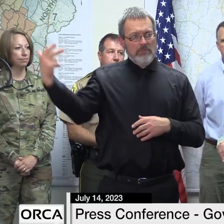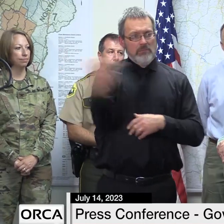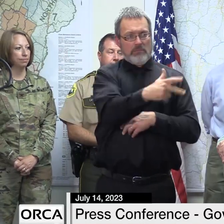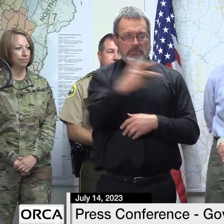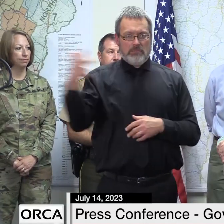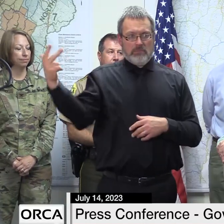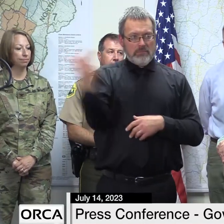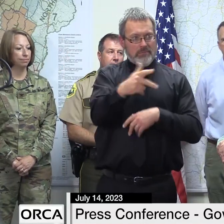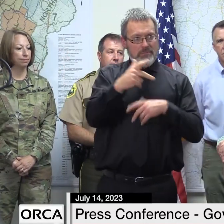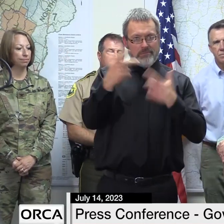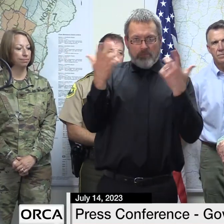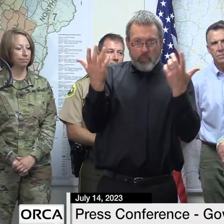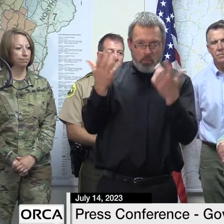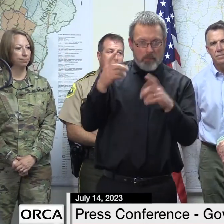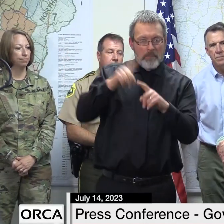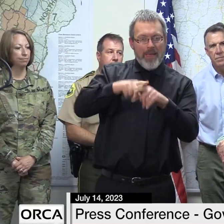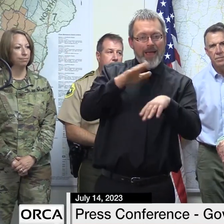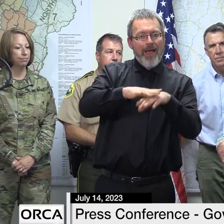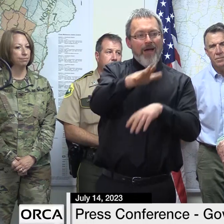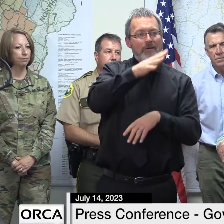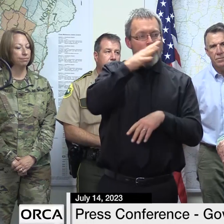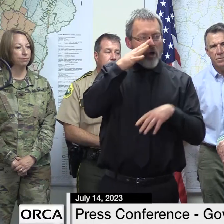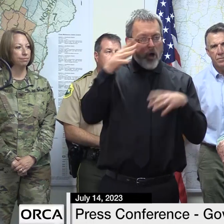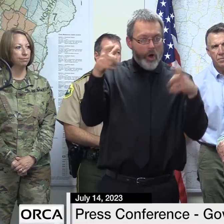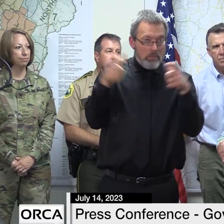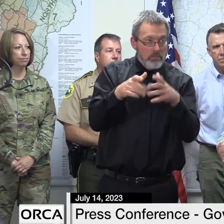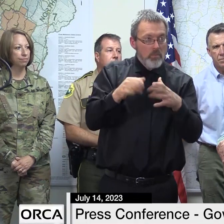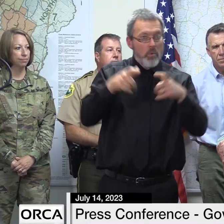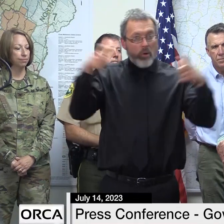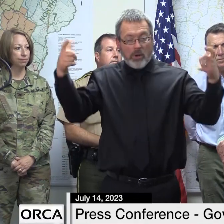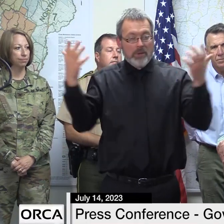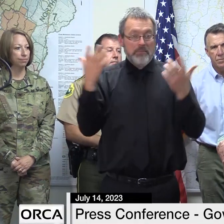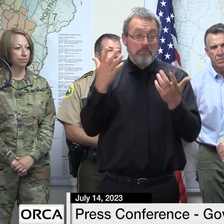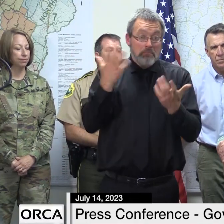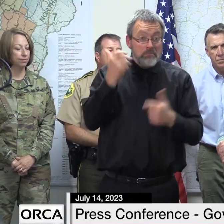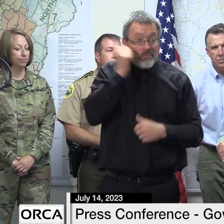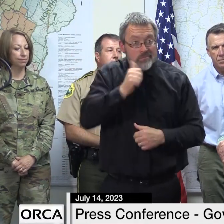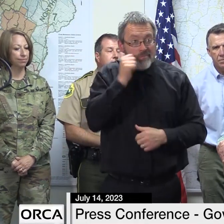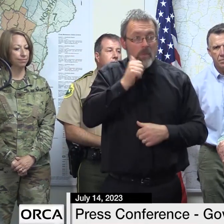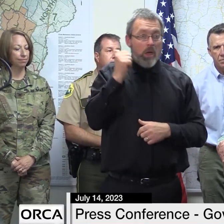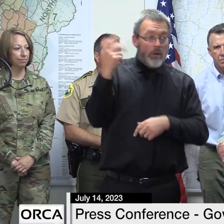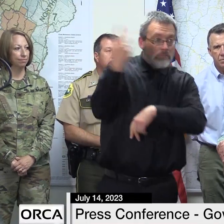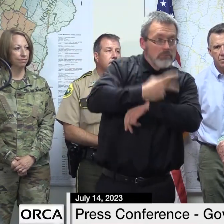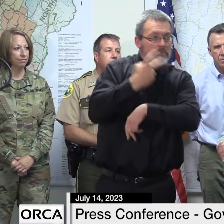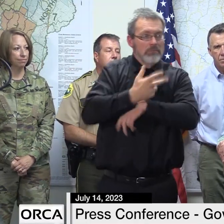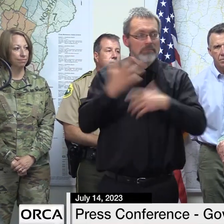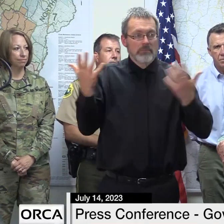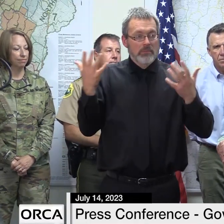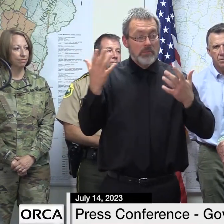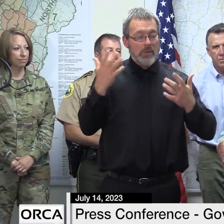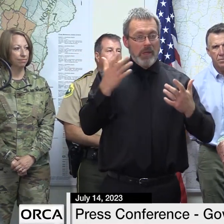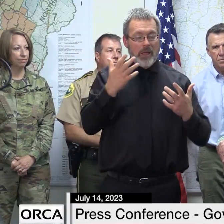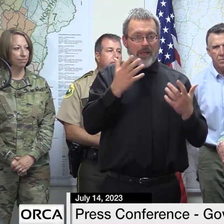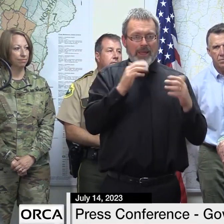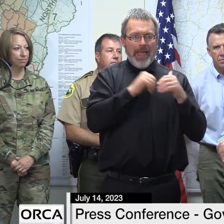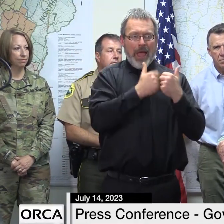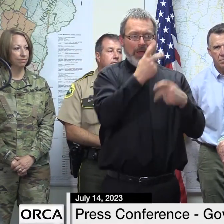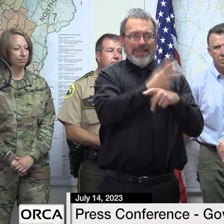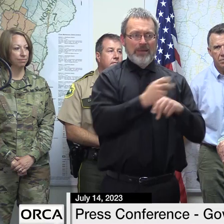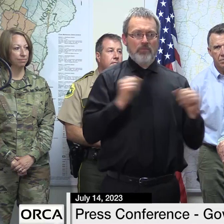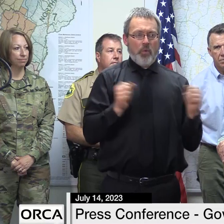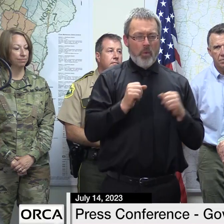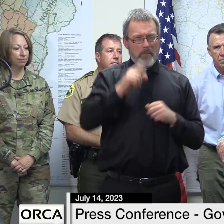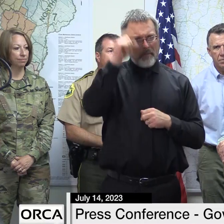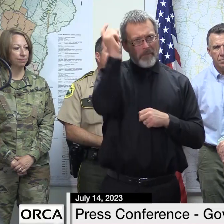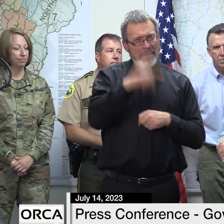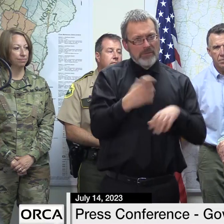could be every other day. So there's not a lot of capacity to keep the milk cool on the farm. It has to be transported to the